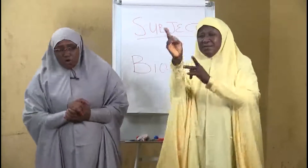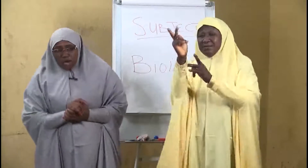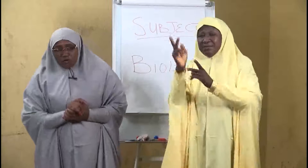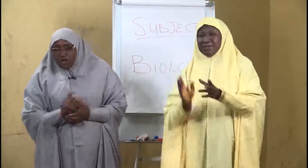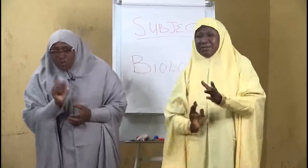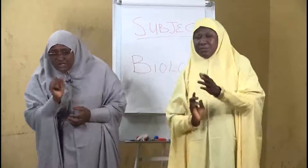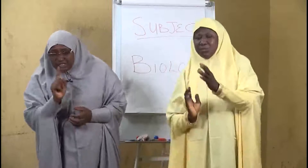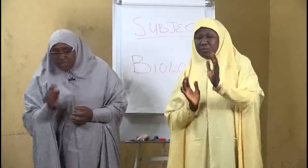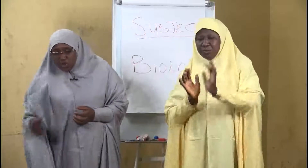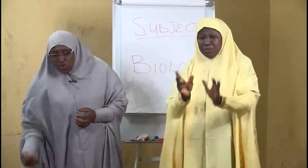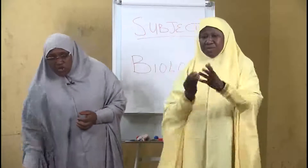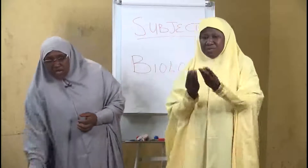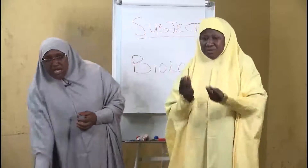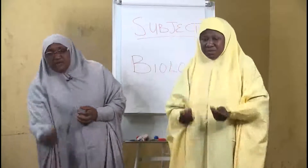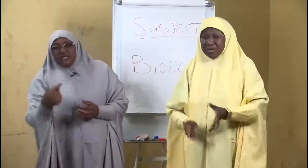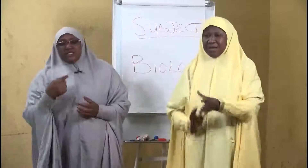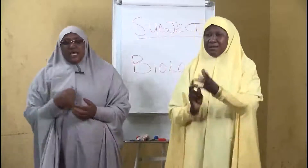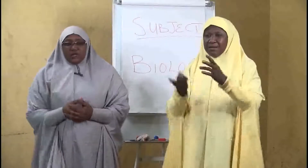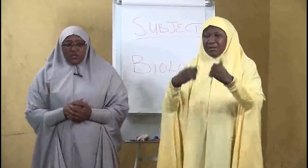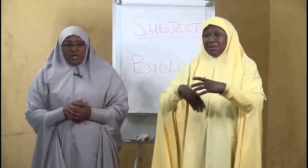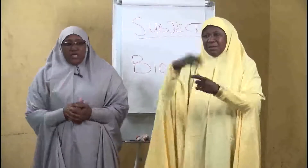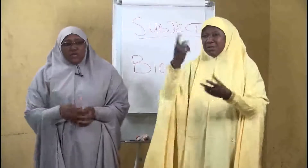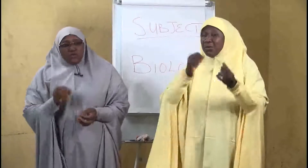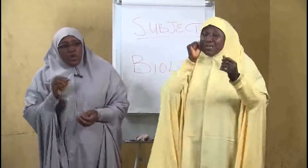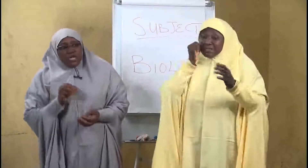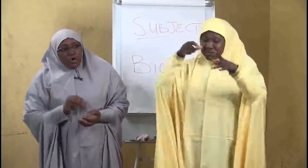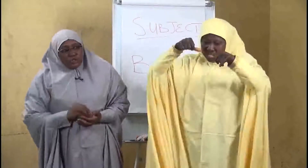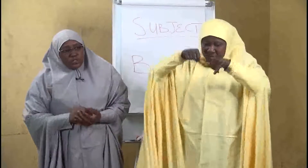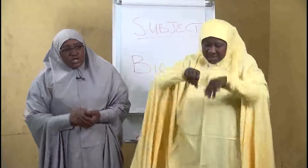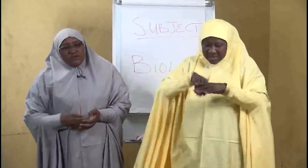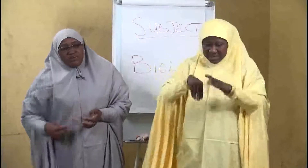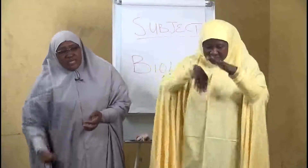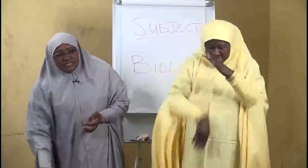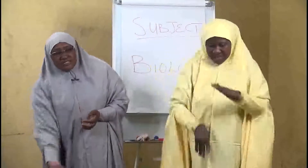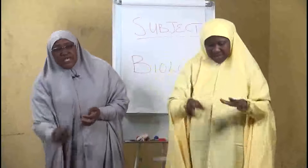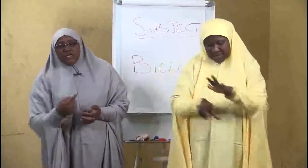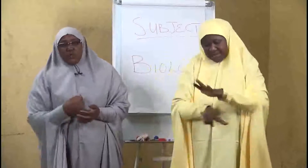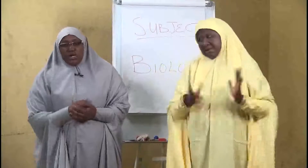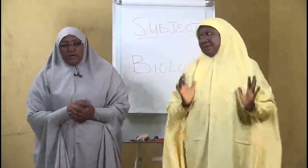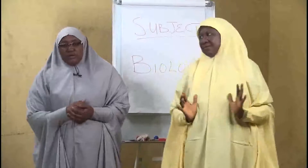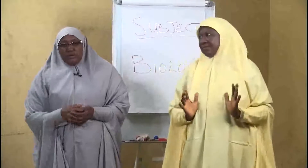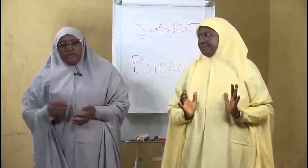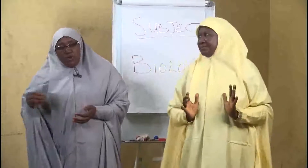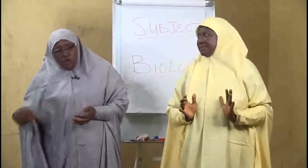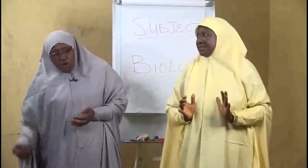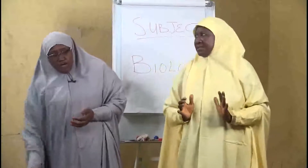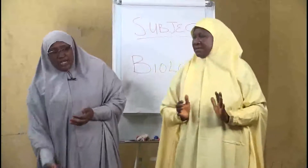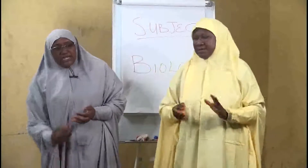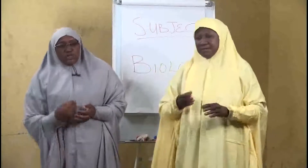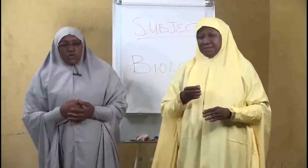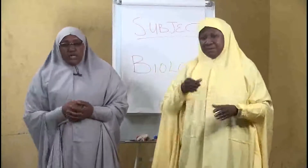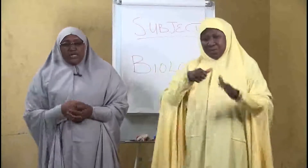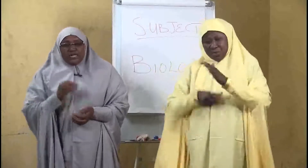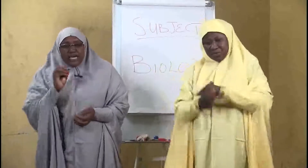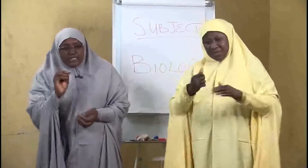and come out, but the seed will remain inside the soil. So when a cotyledon remains inside the soil or underneath